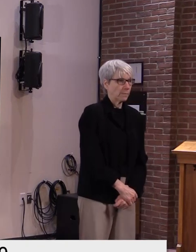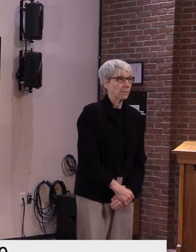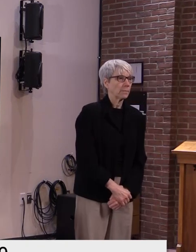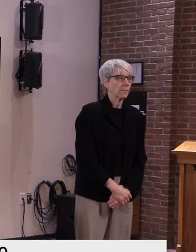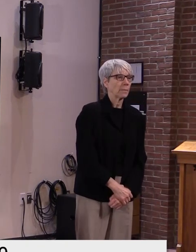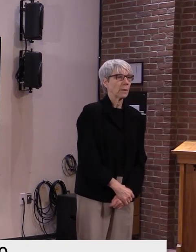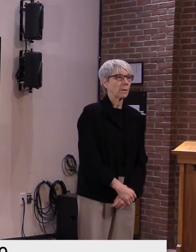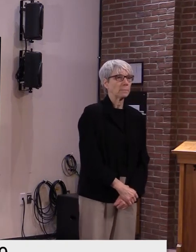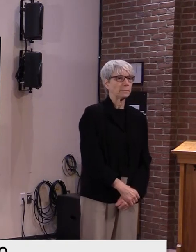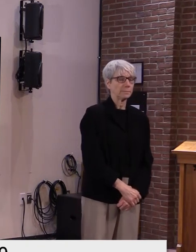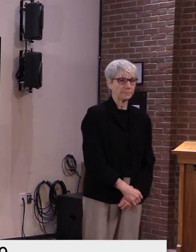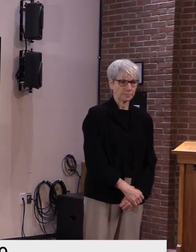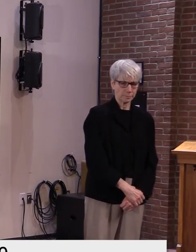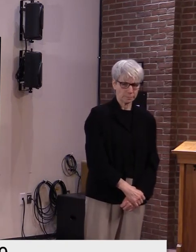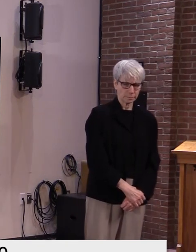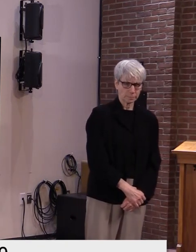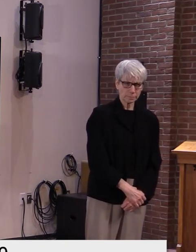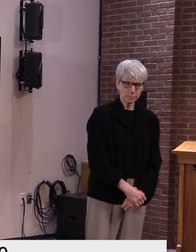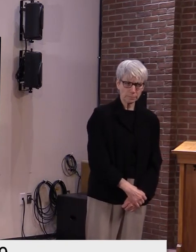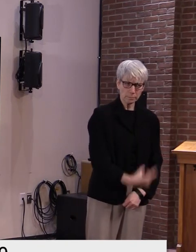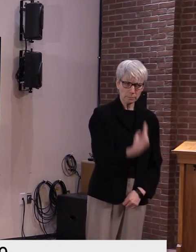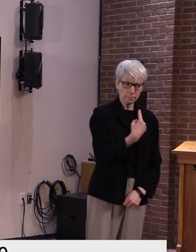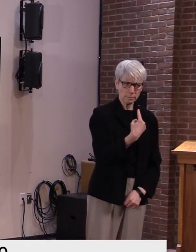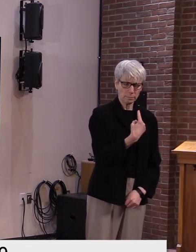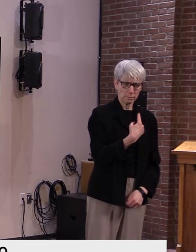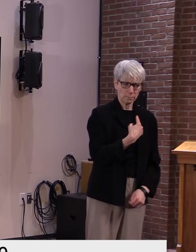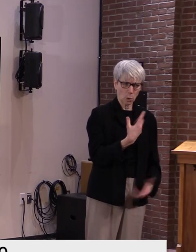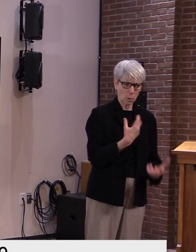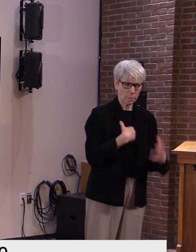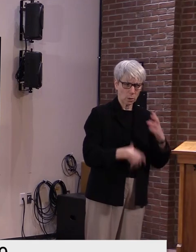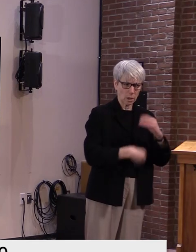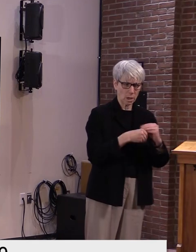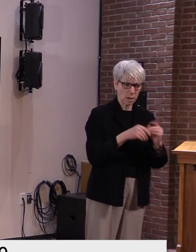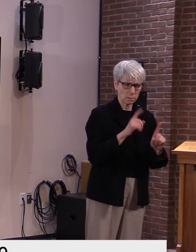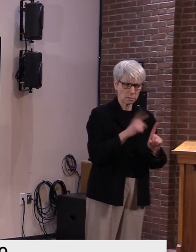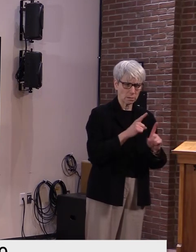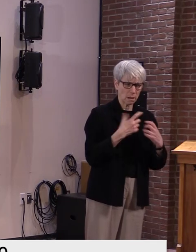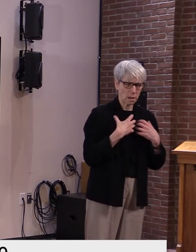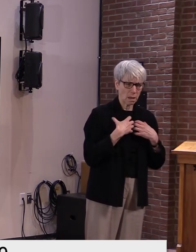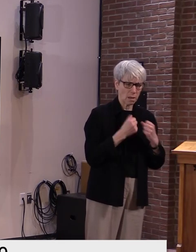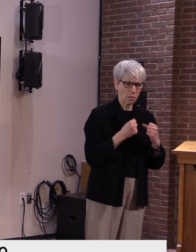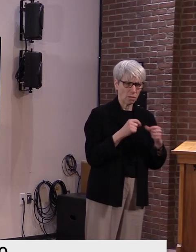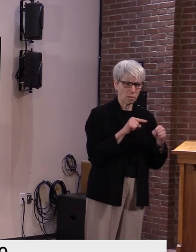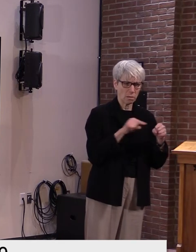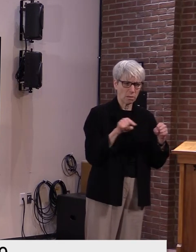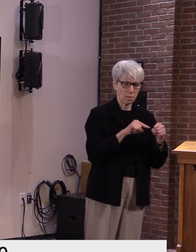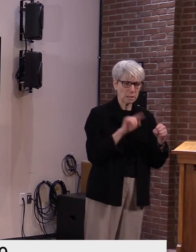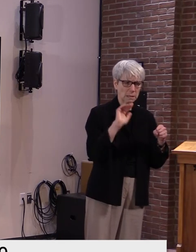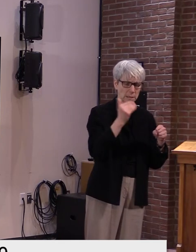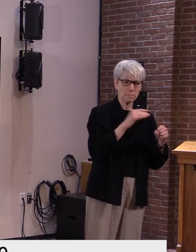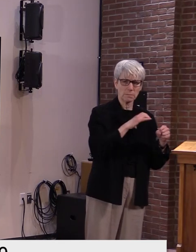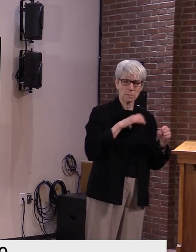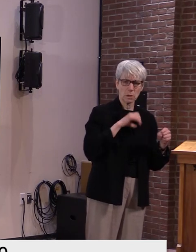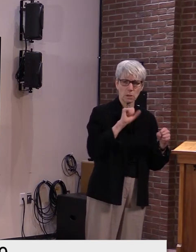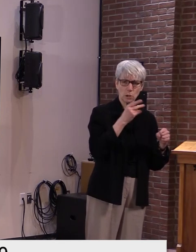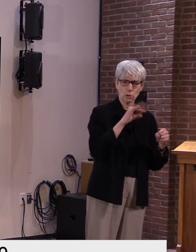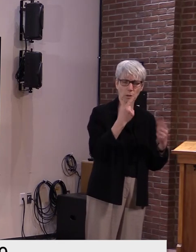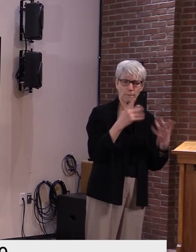Yes, was there something particular you wanted me to add to that very comprehensive